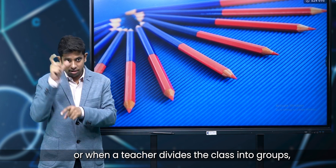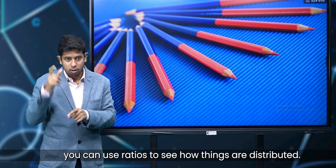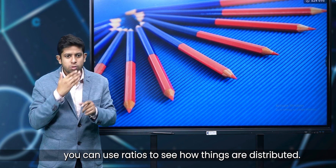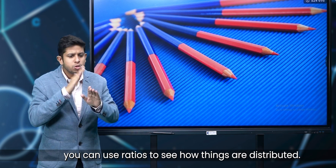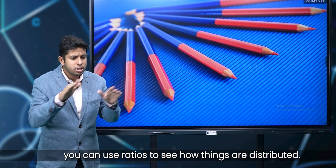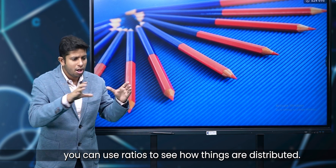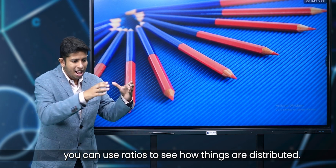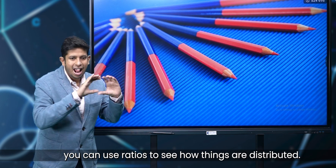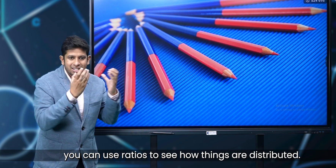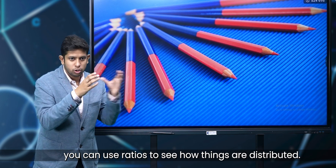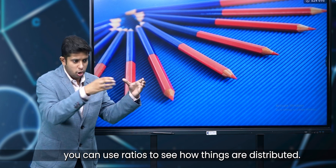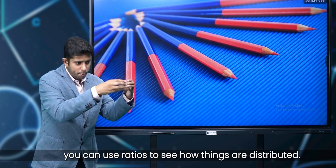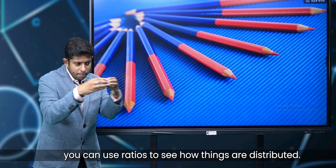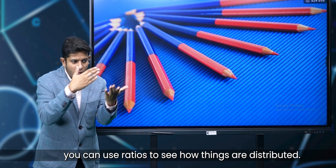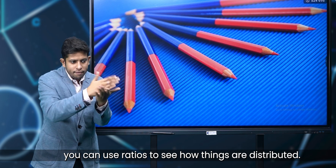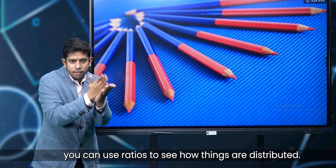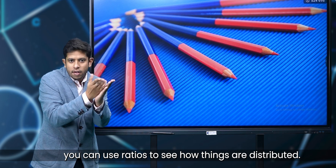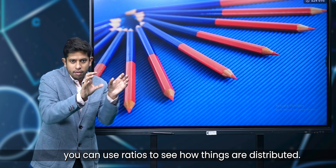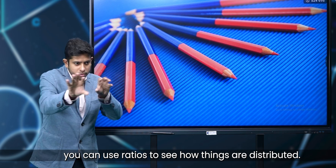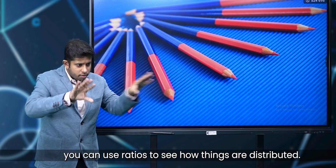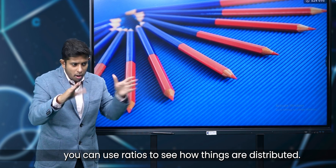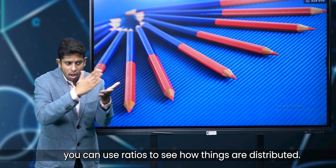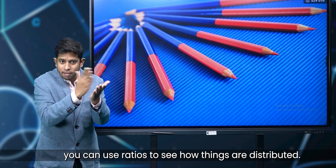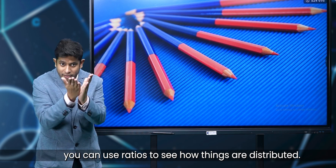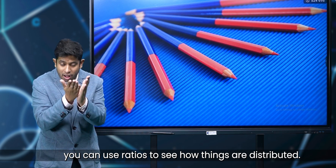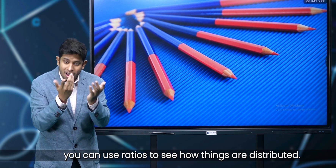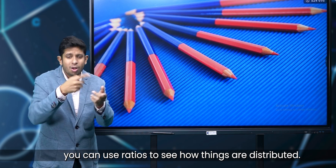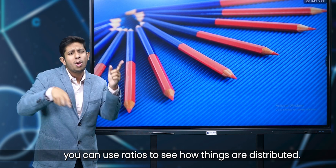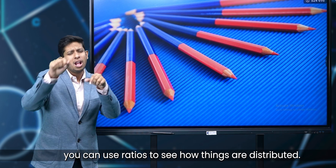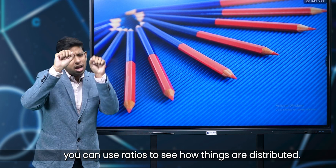you can use ratios to see how many things are distributed.